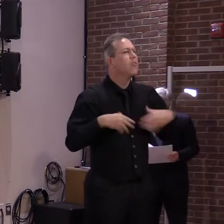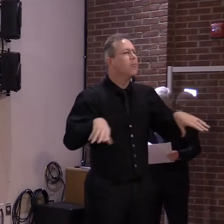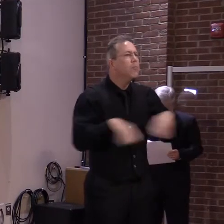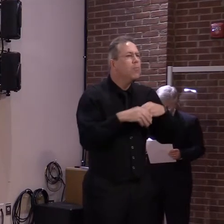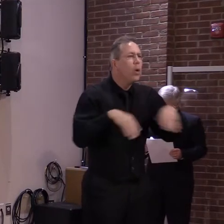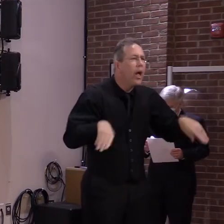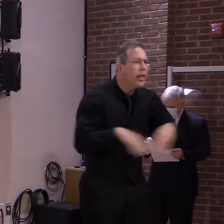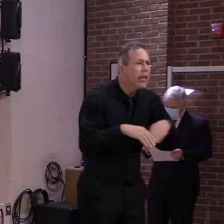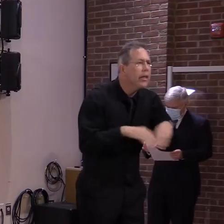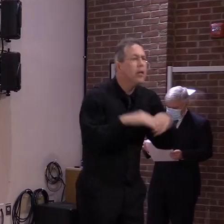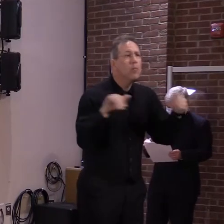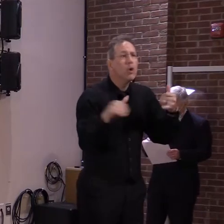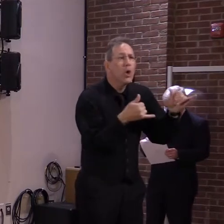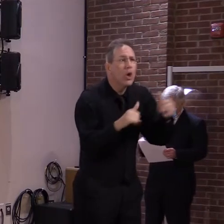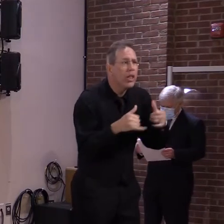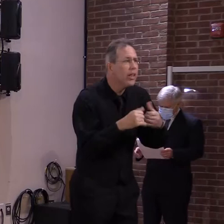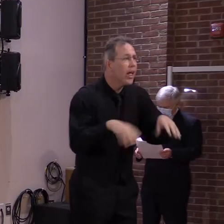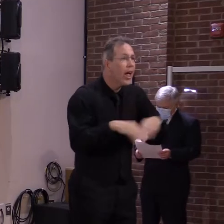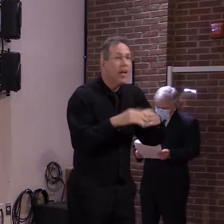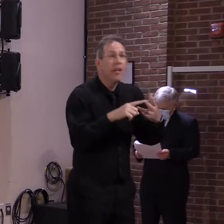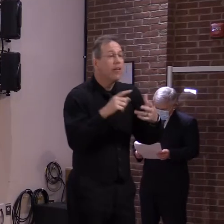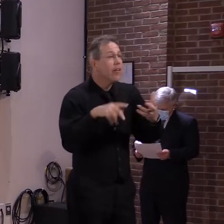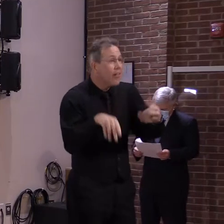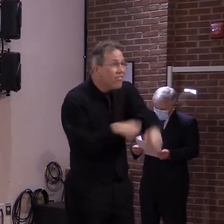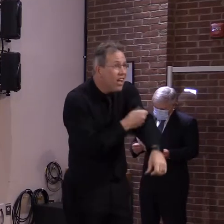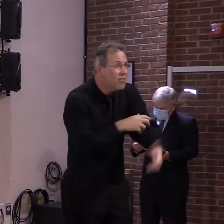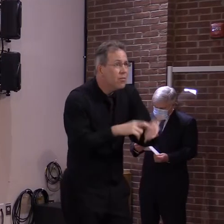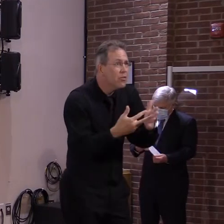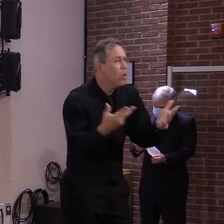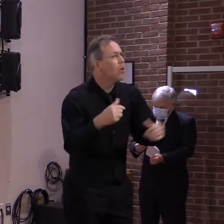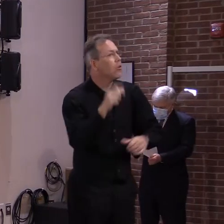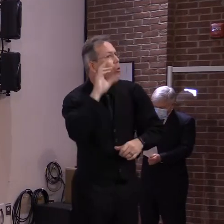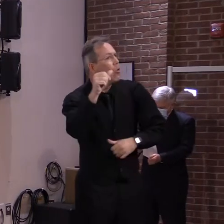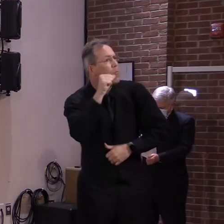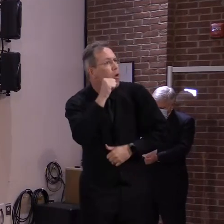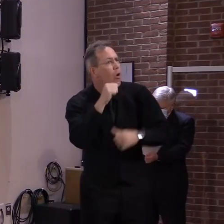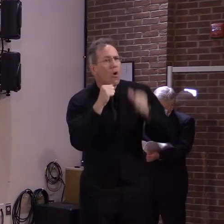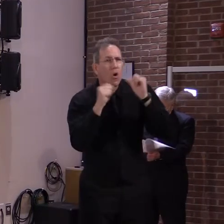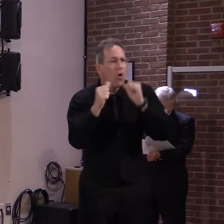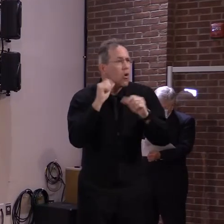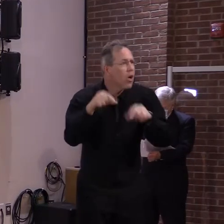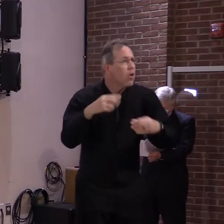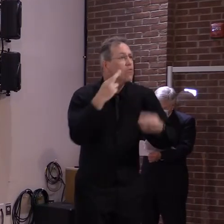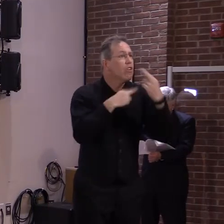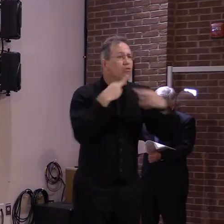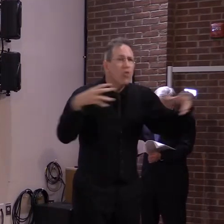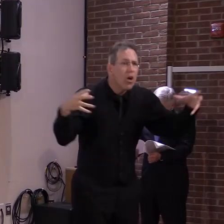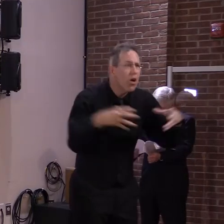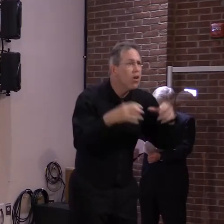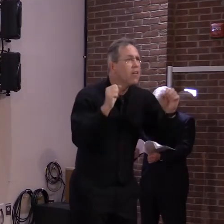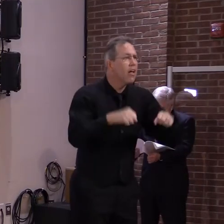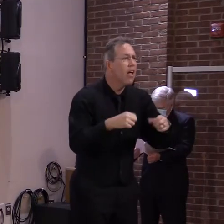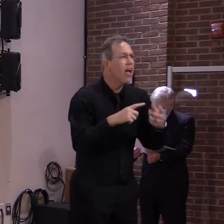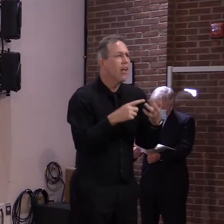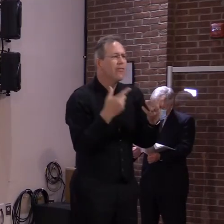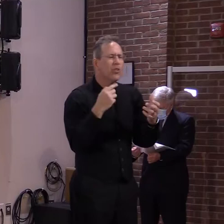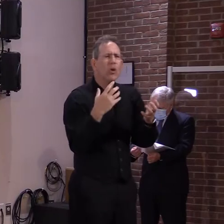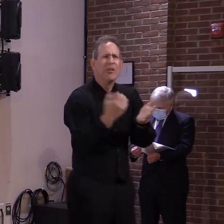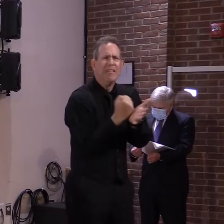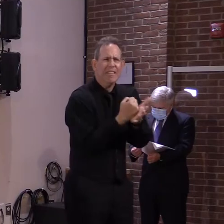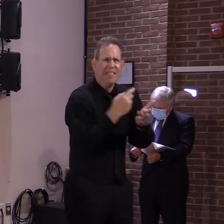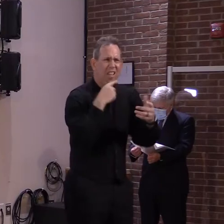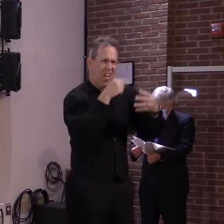But we only get there if you sign up. Your state, your country, and your communities are counting on